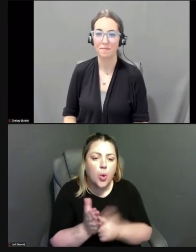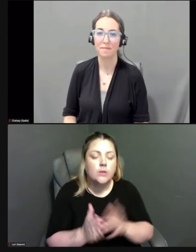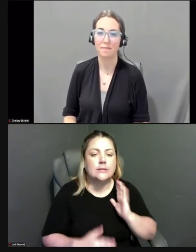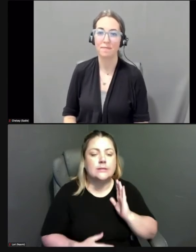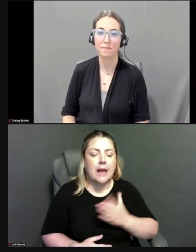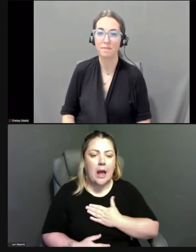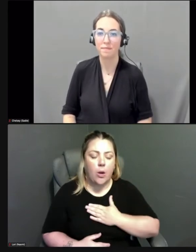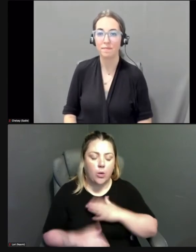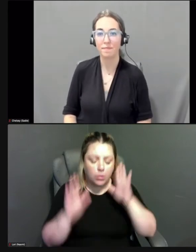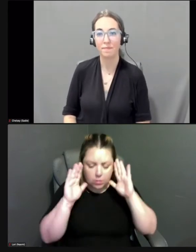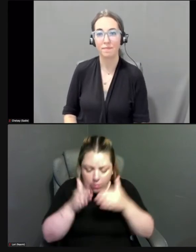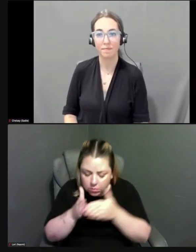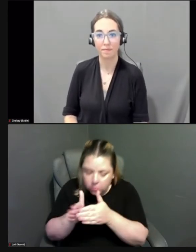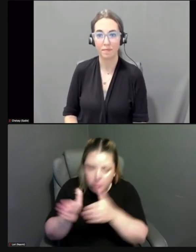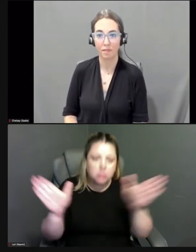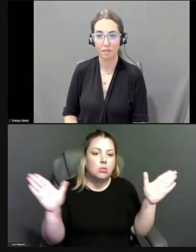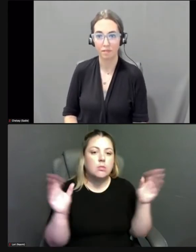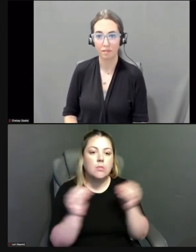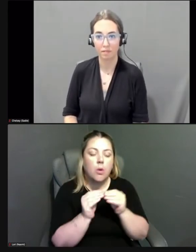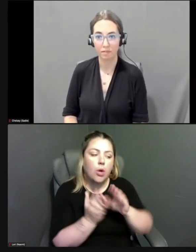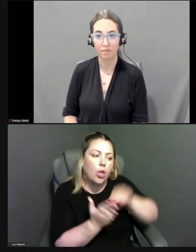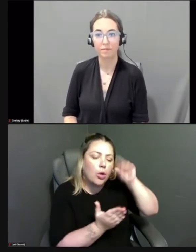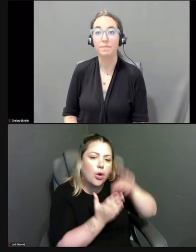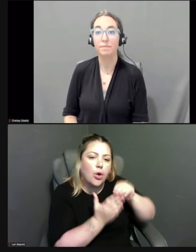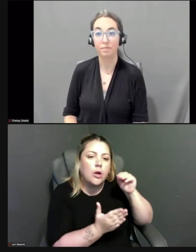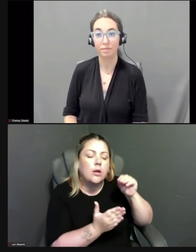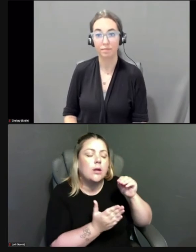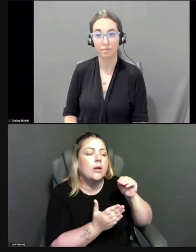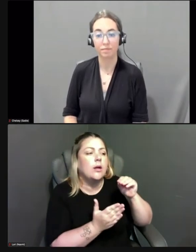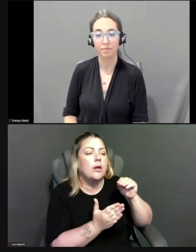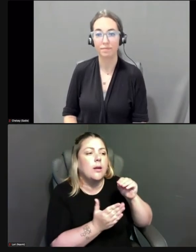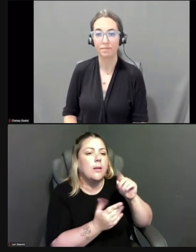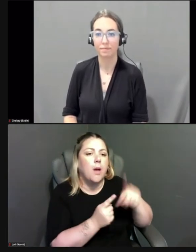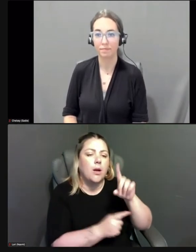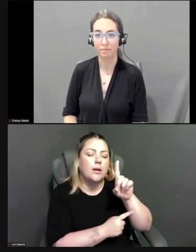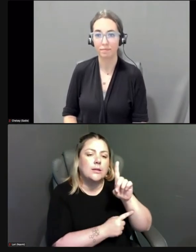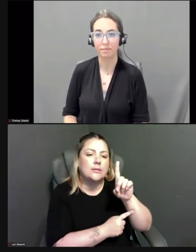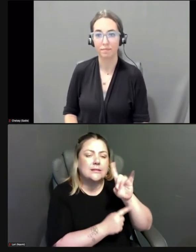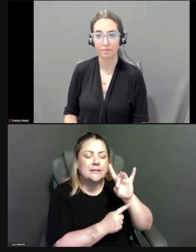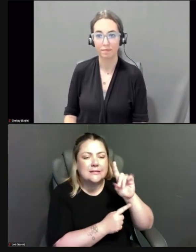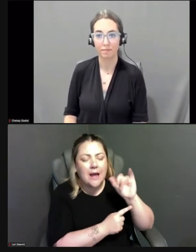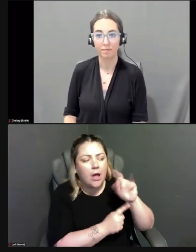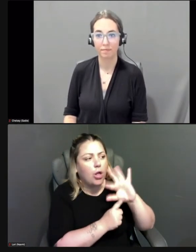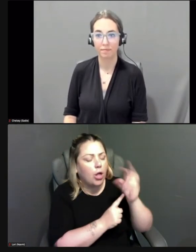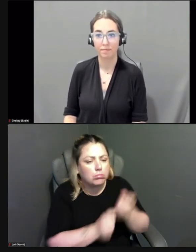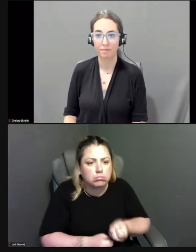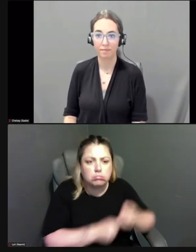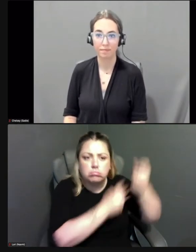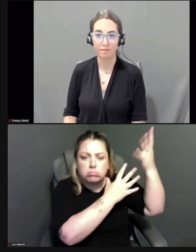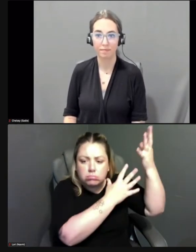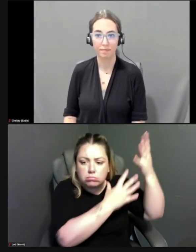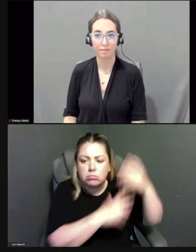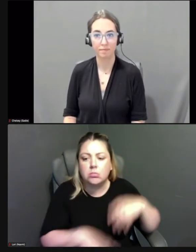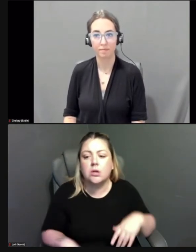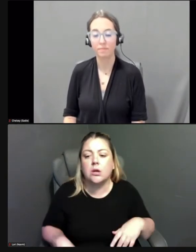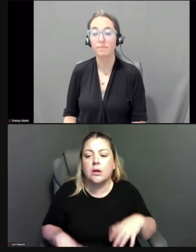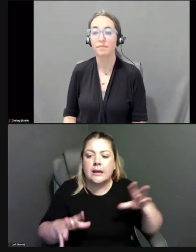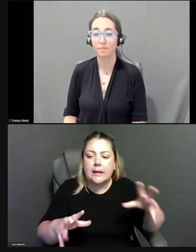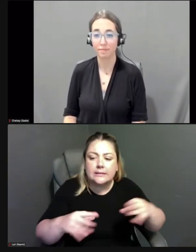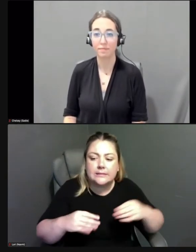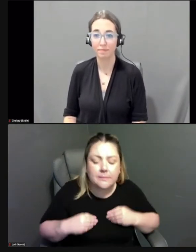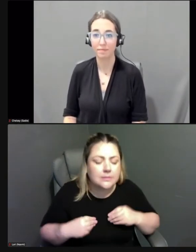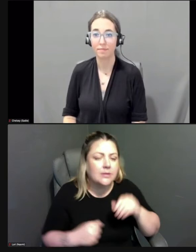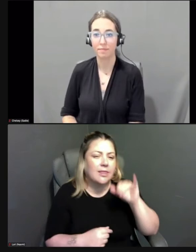culture, learning about intuitive eating and embracing the anti-diet lens, like how that has impacted our lives in